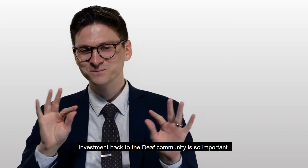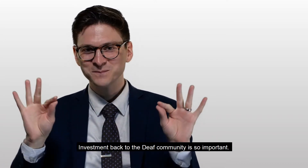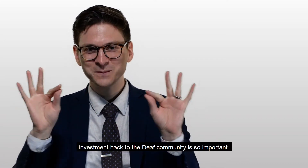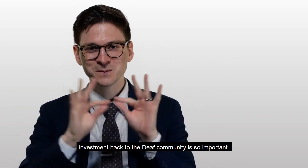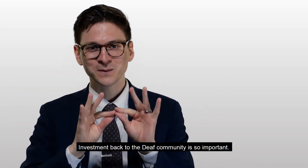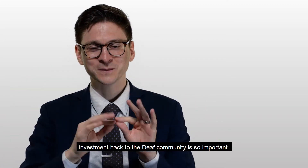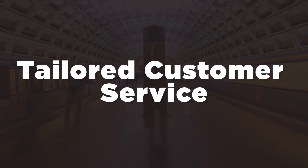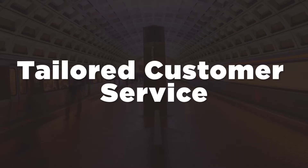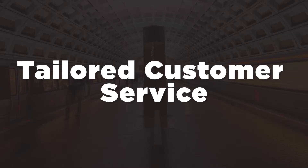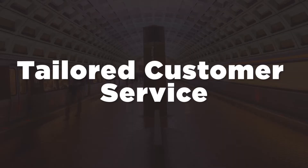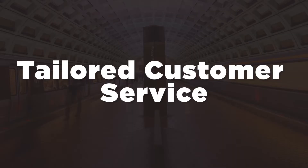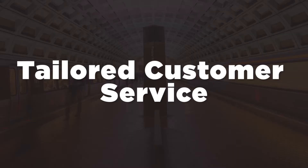important.